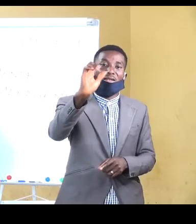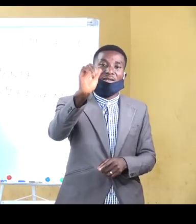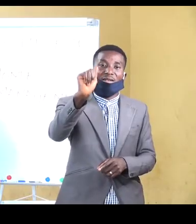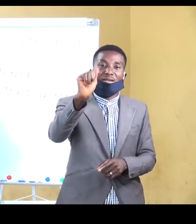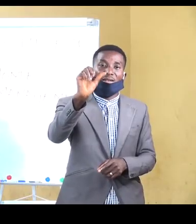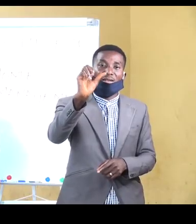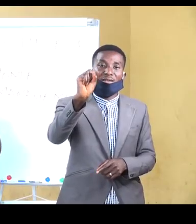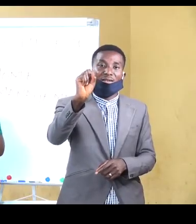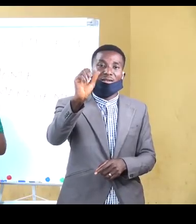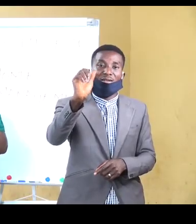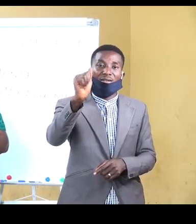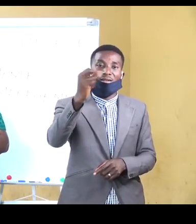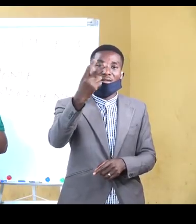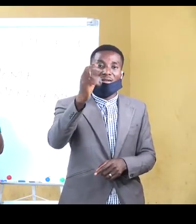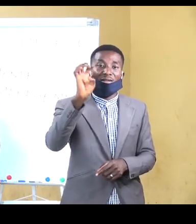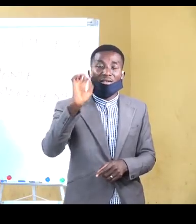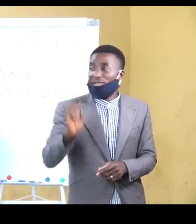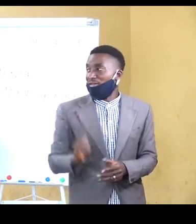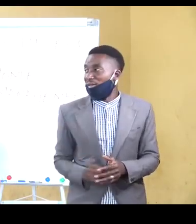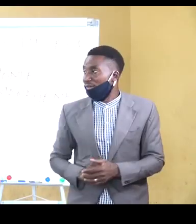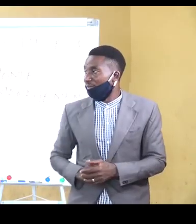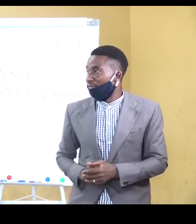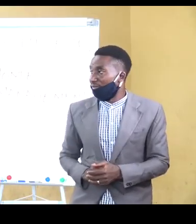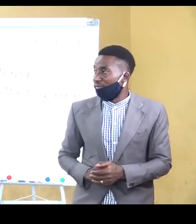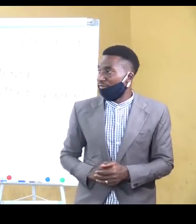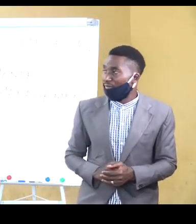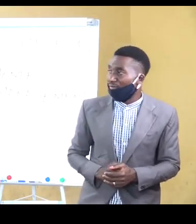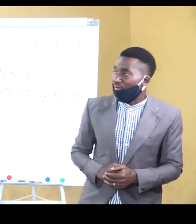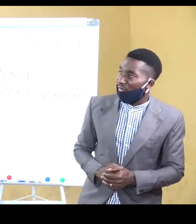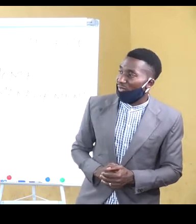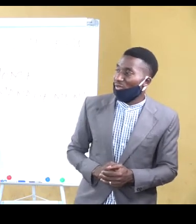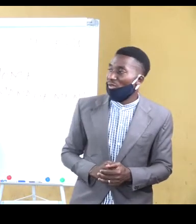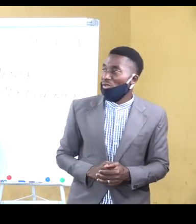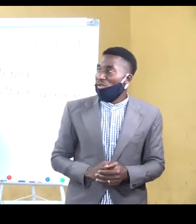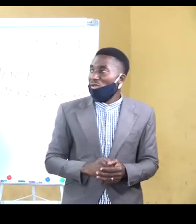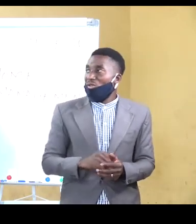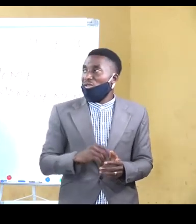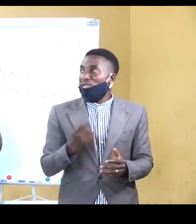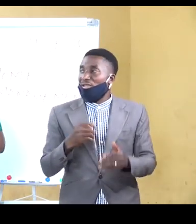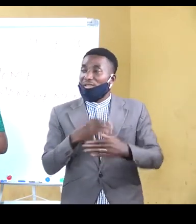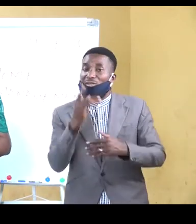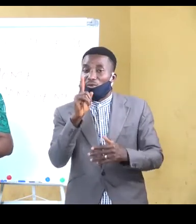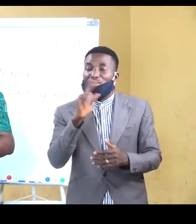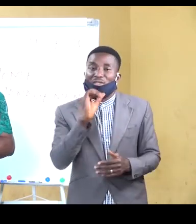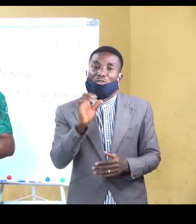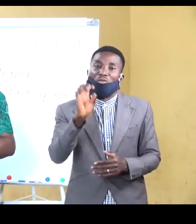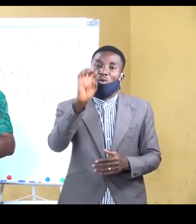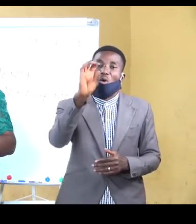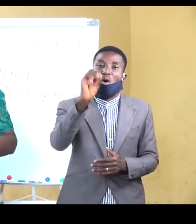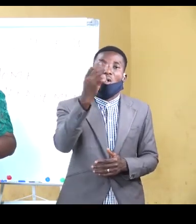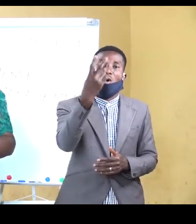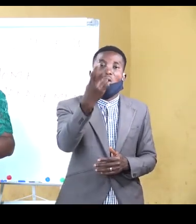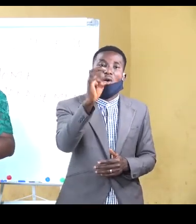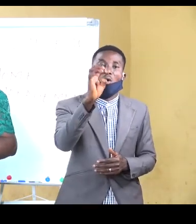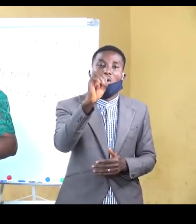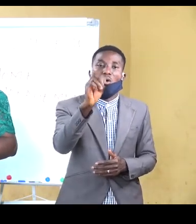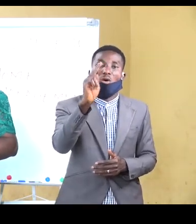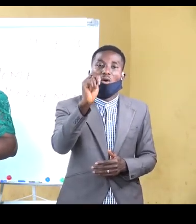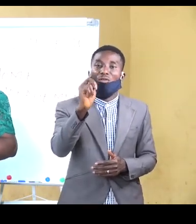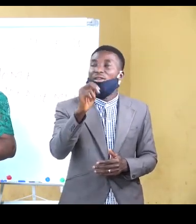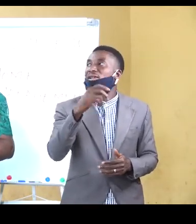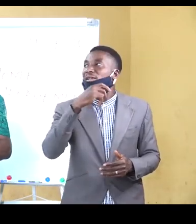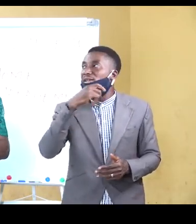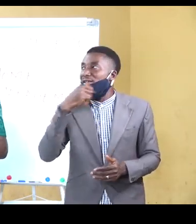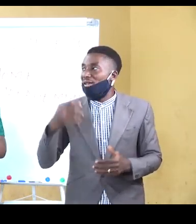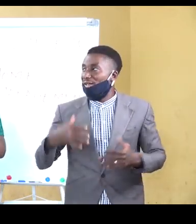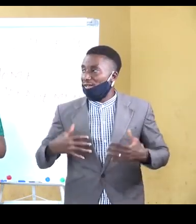Then we go to the next one, which is oven drying. Most of us have oven at home where you cannot dry your